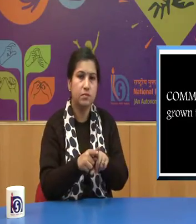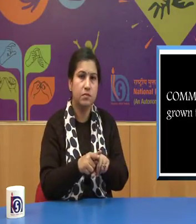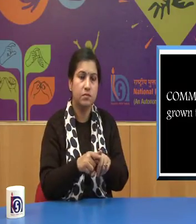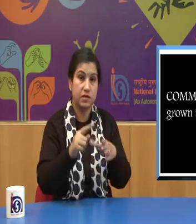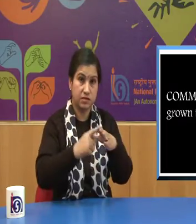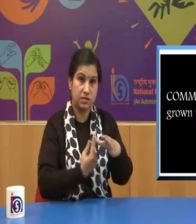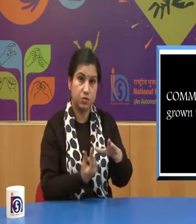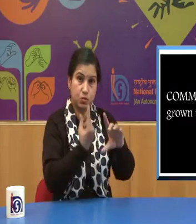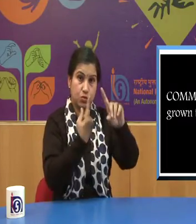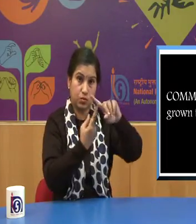cotton,